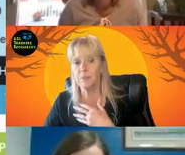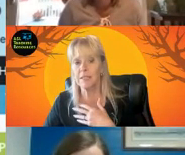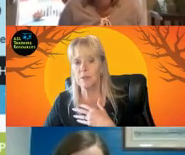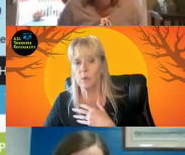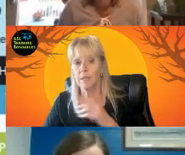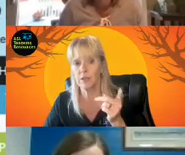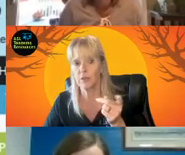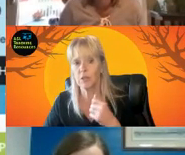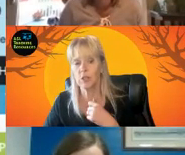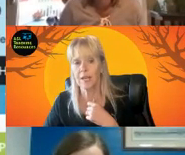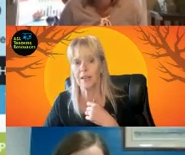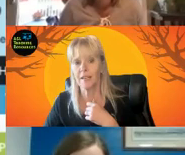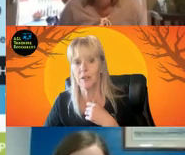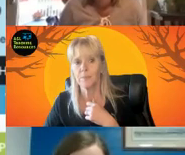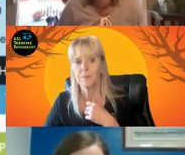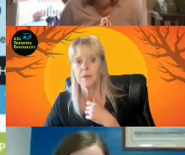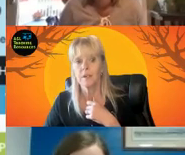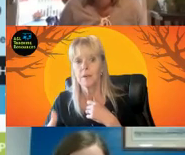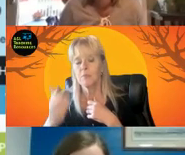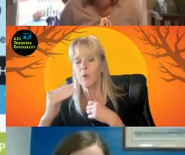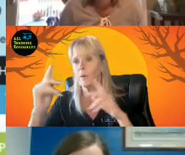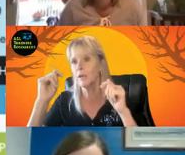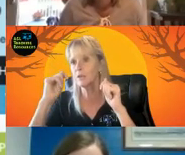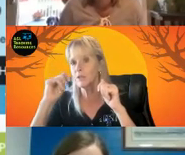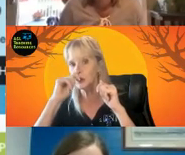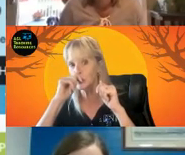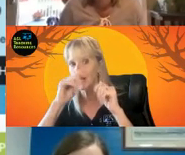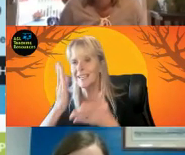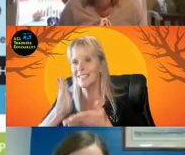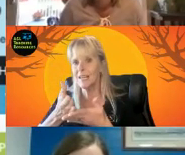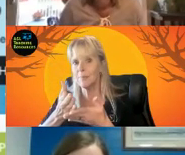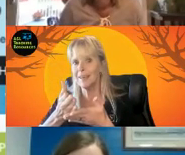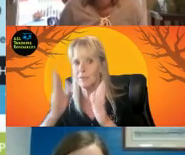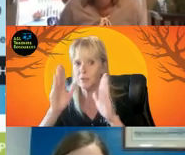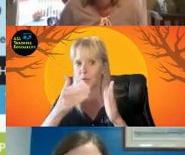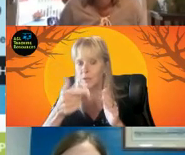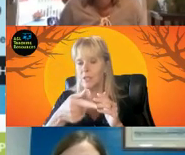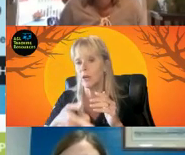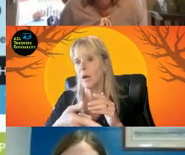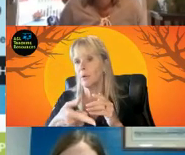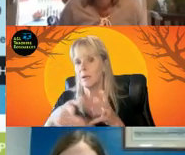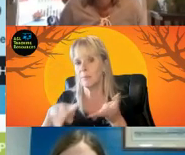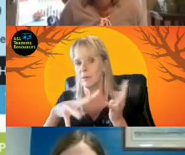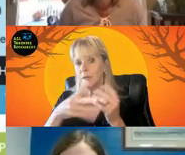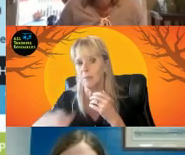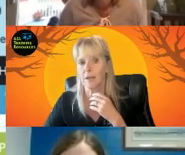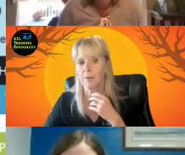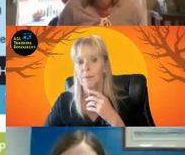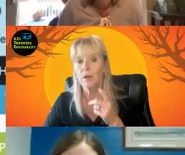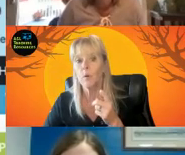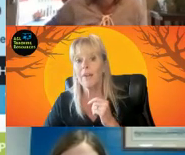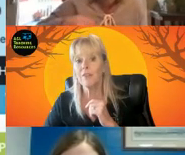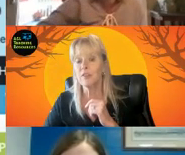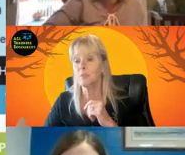different freebies on here you can look at here. Before, when I used to tutor, I kind of stopped that to focus on here. I would upload them